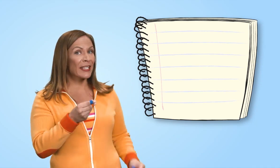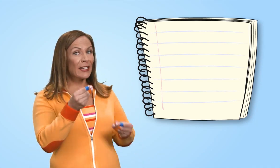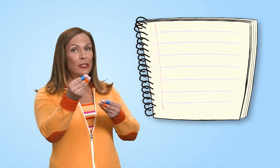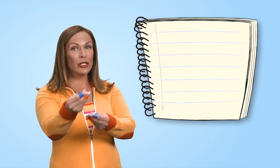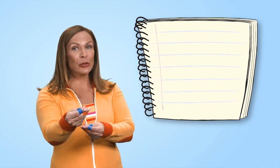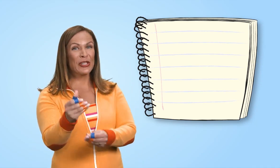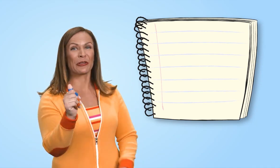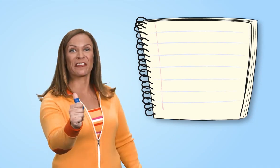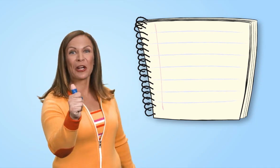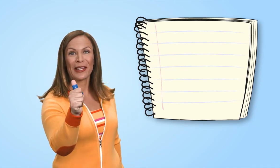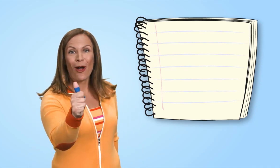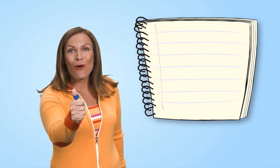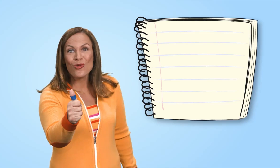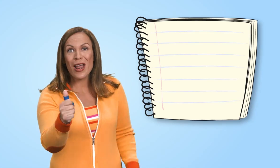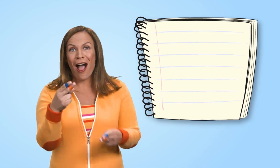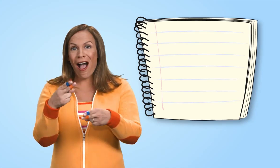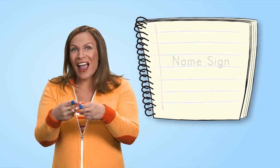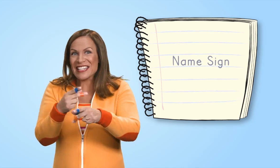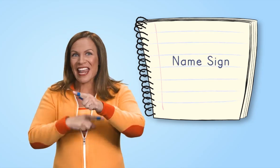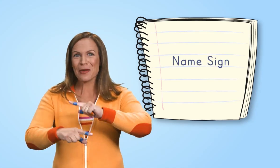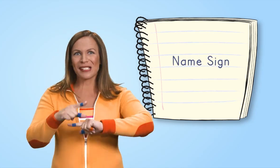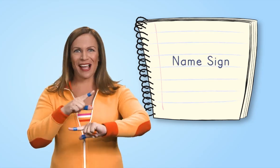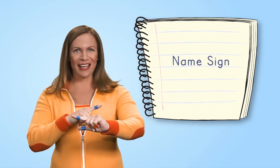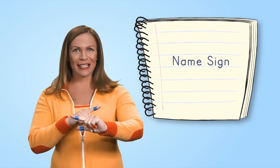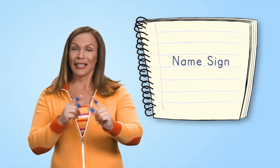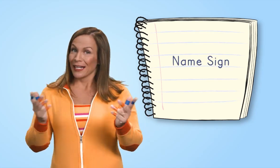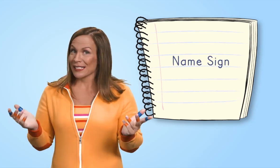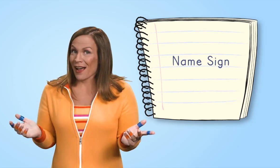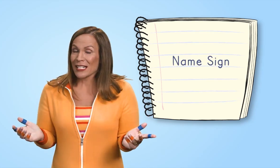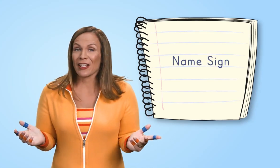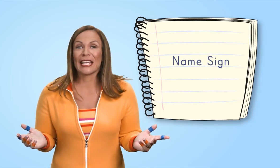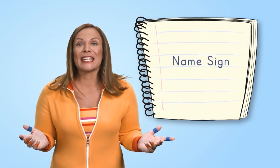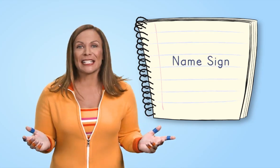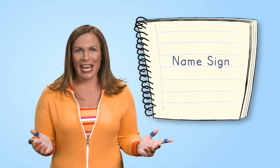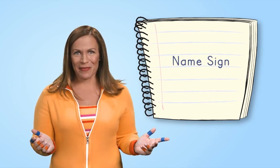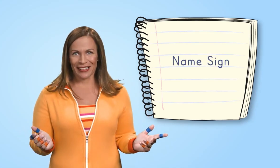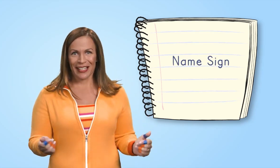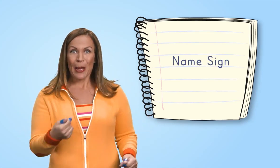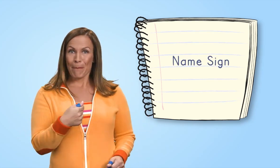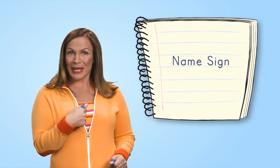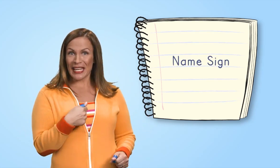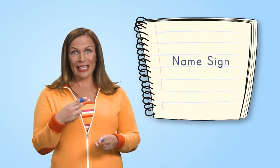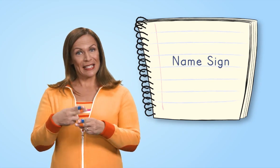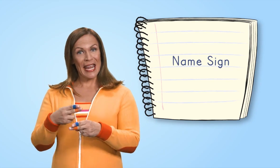gives you your very own name sign. It's kind of like a nickname. Me,